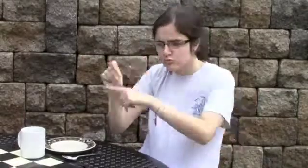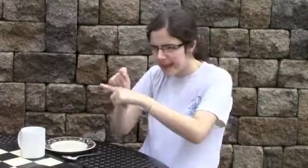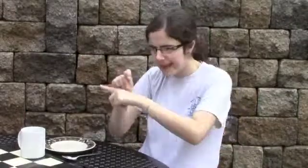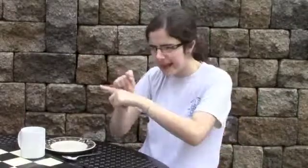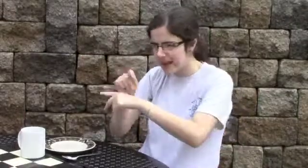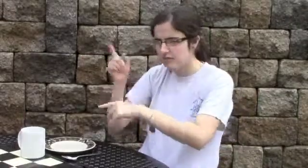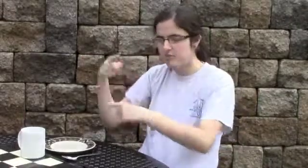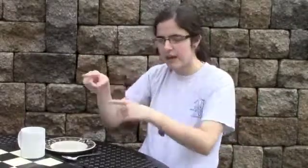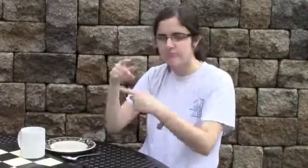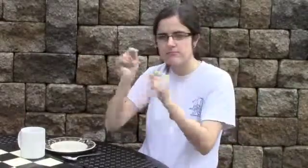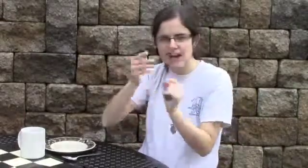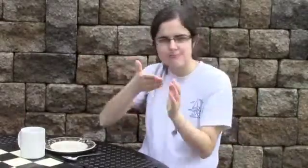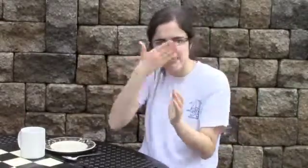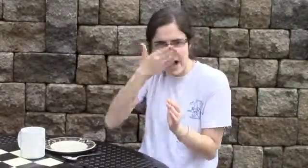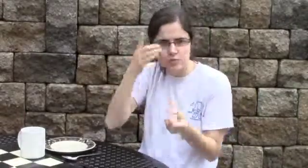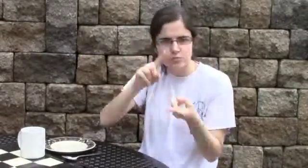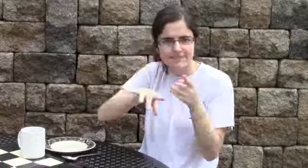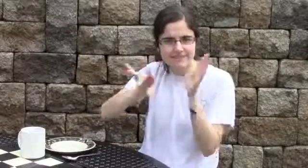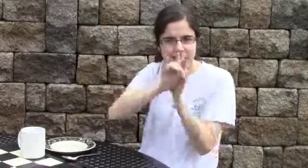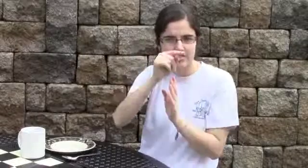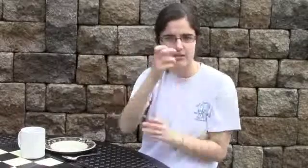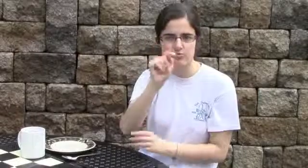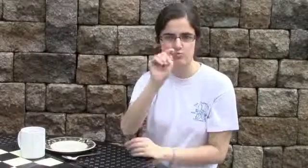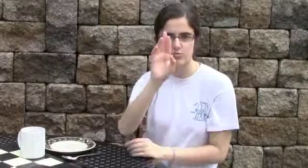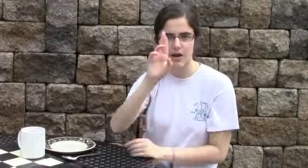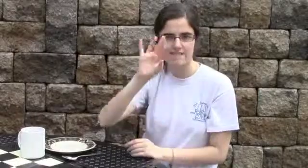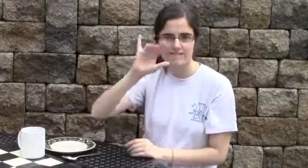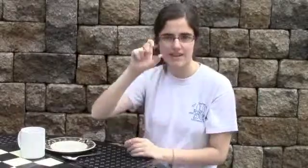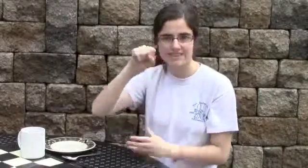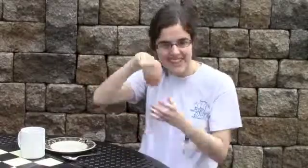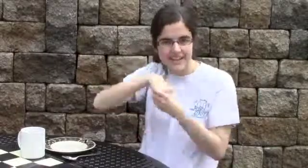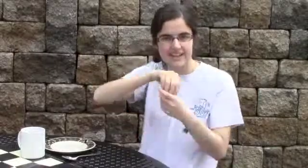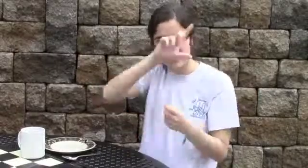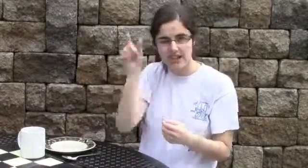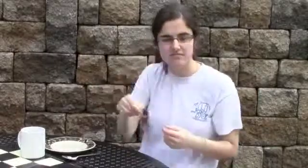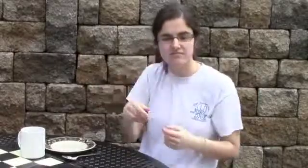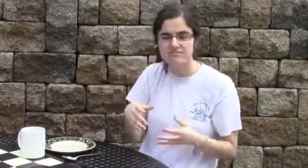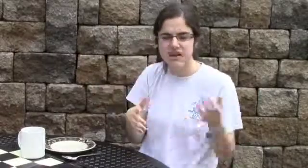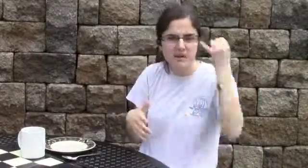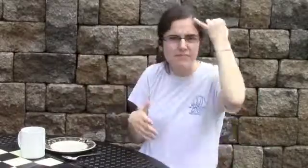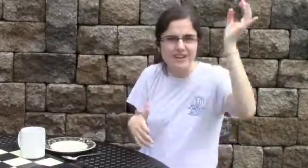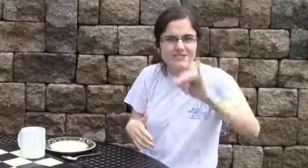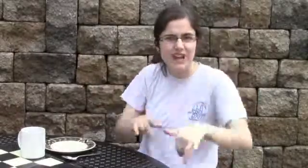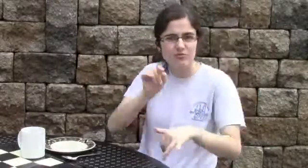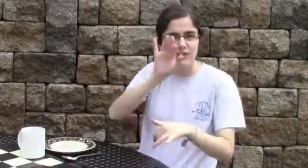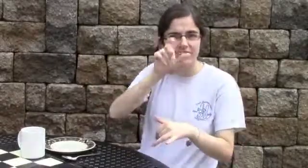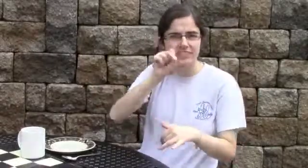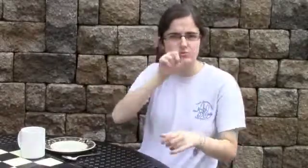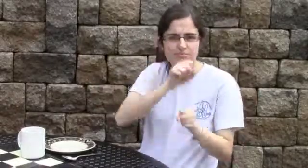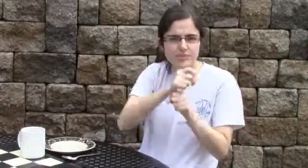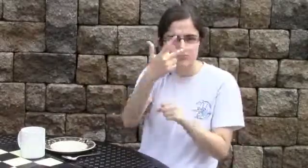And it's pretty neat that they have to use trained pigs to smell them out. Can you imagine